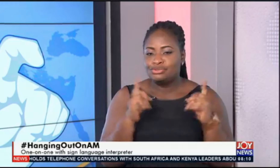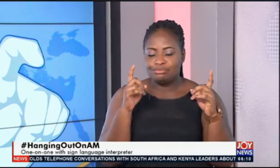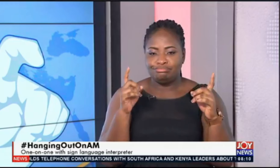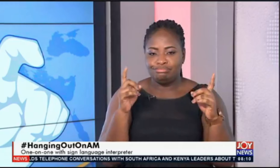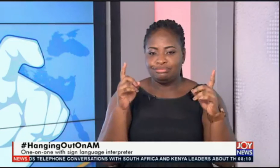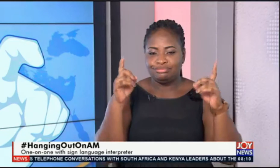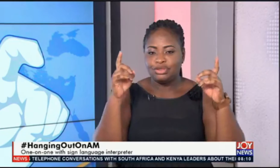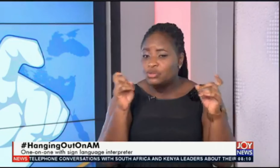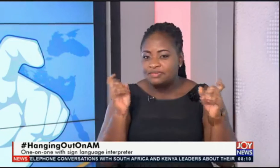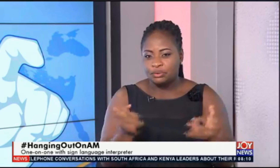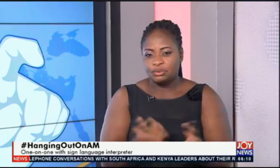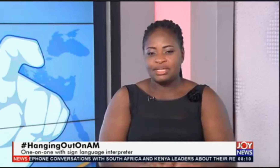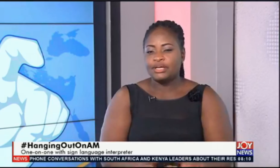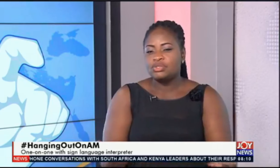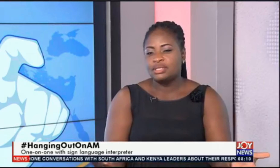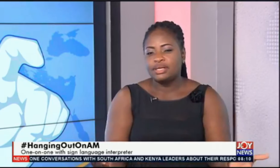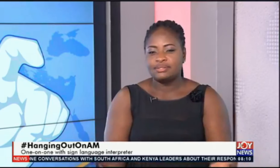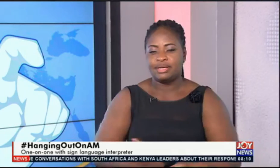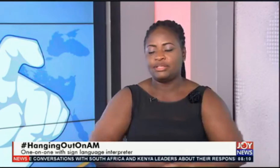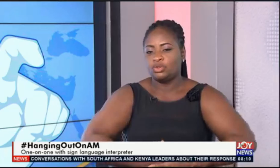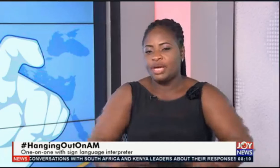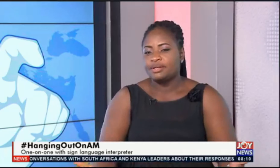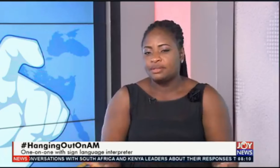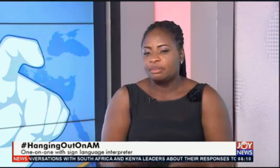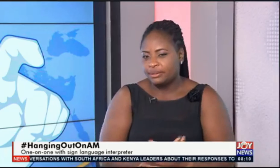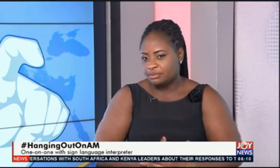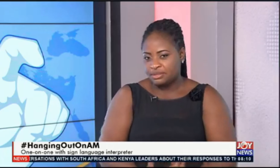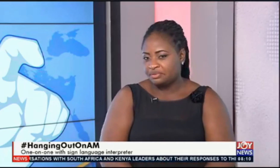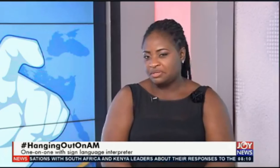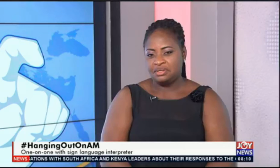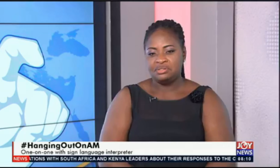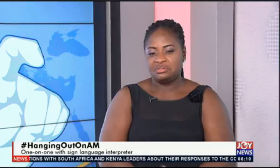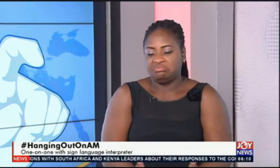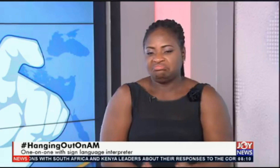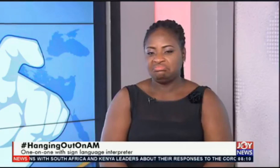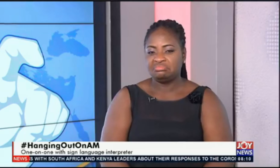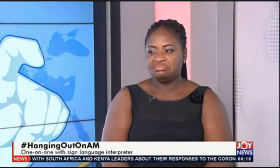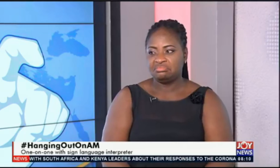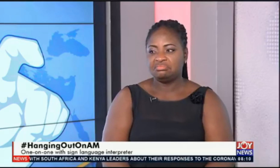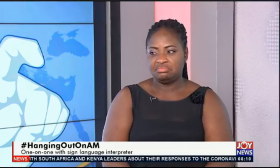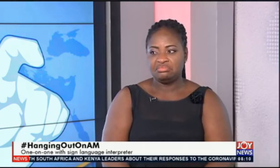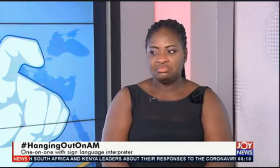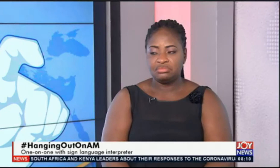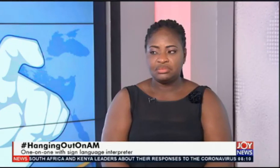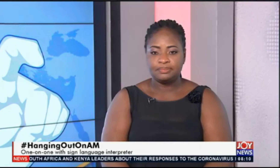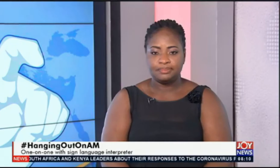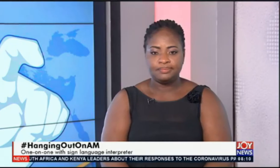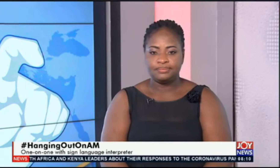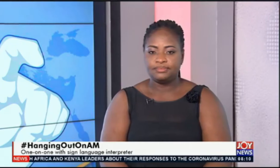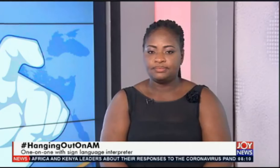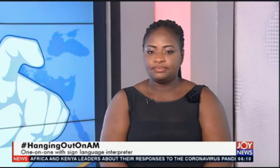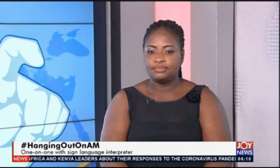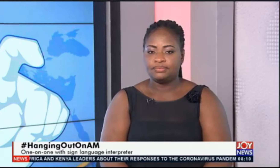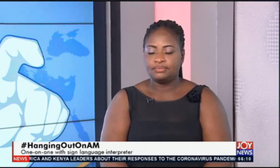not useful. They are useless. They can't do anything by themselves. So I see.